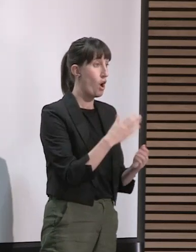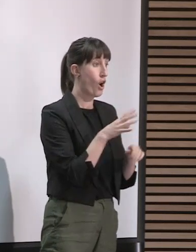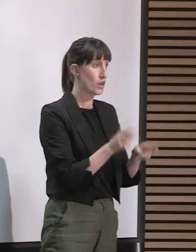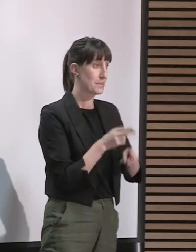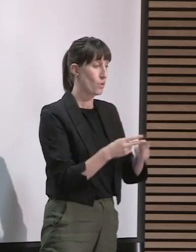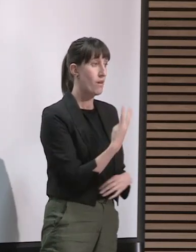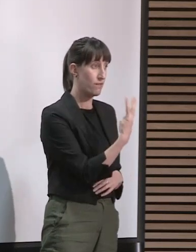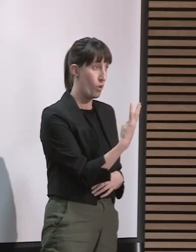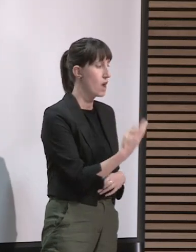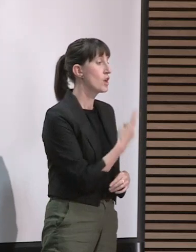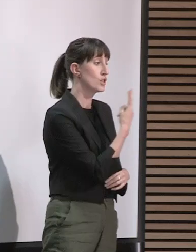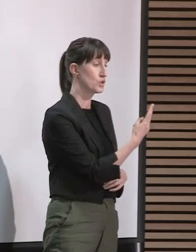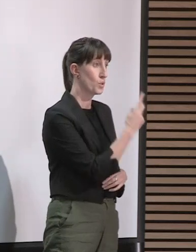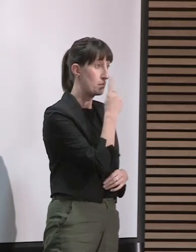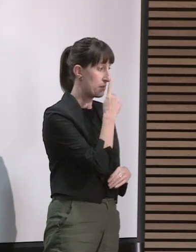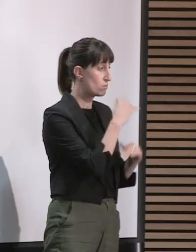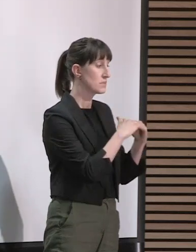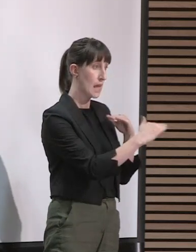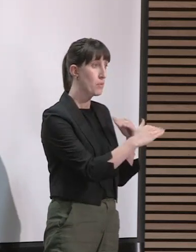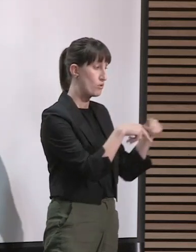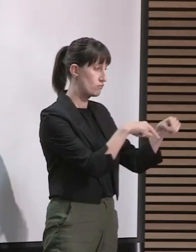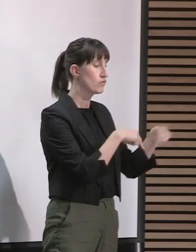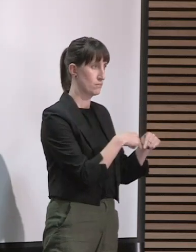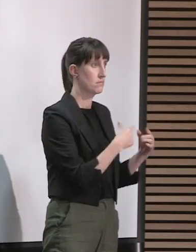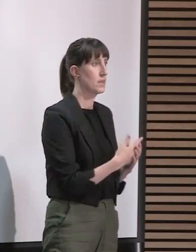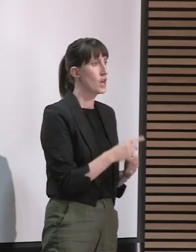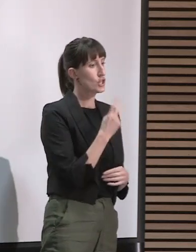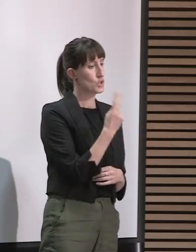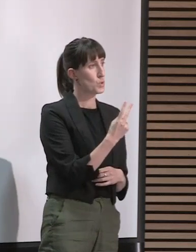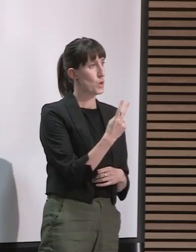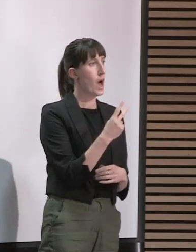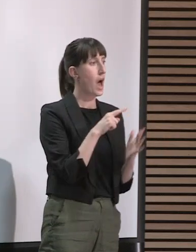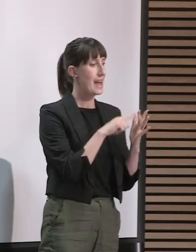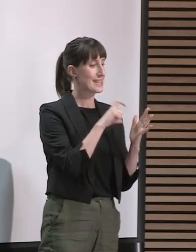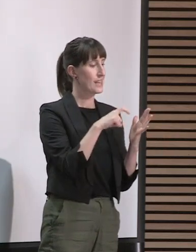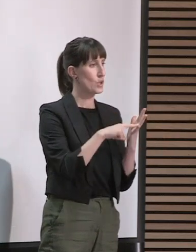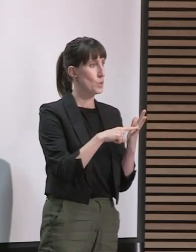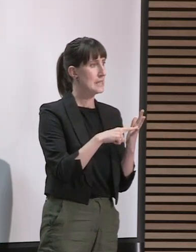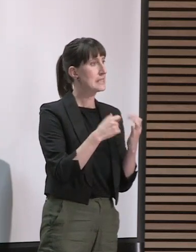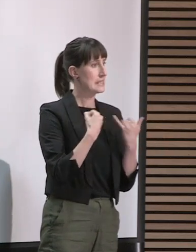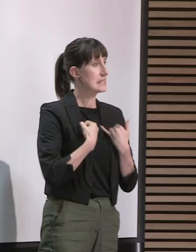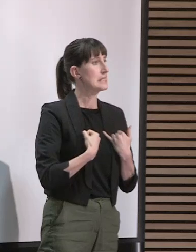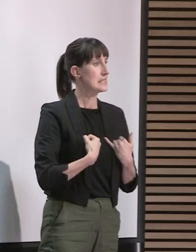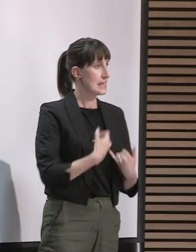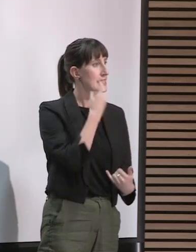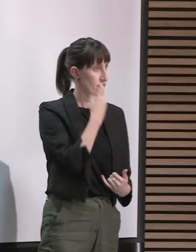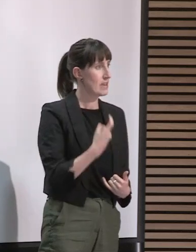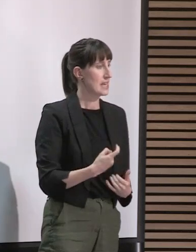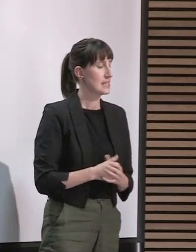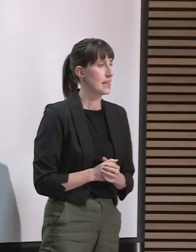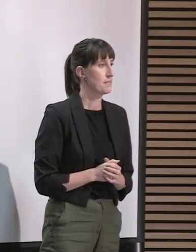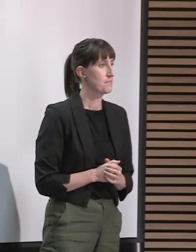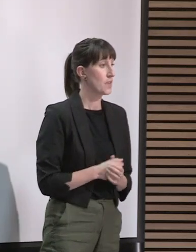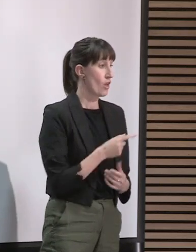and in isolation on the ward, while 2 are in ICU and in critical condition. These are the same 4 patients, that